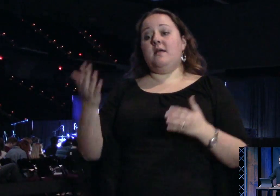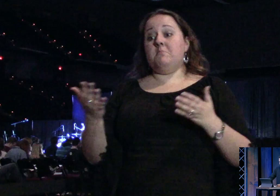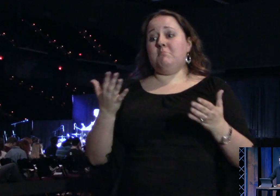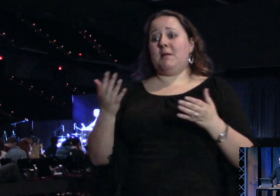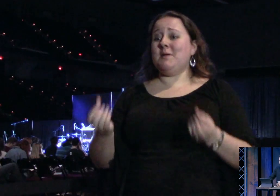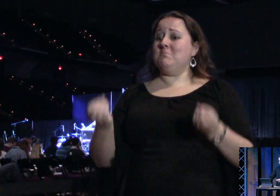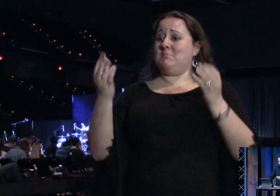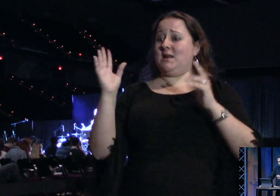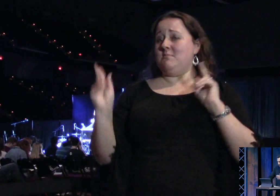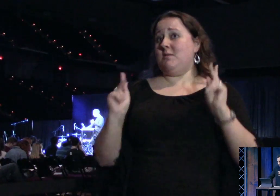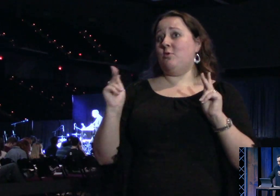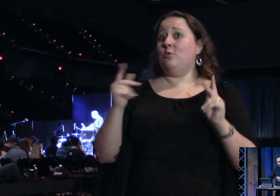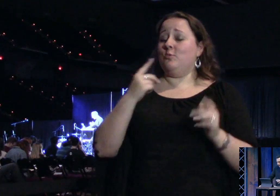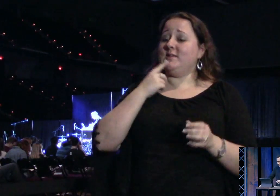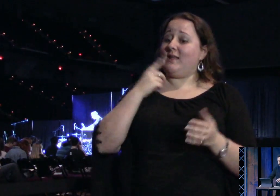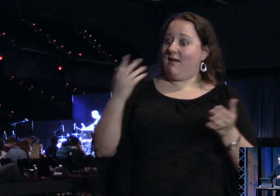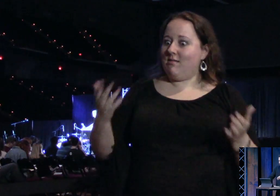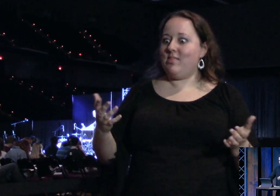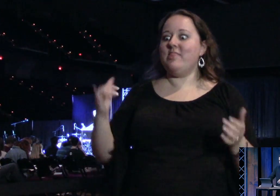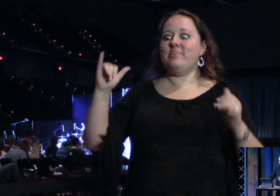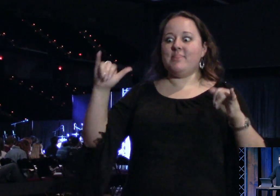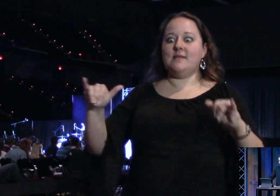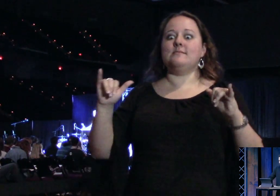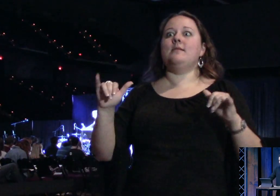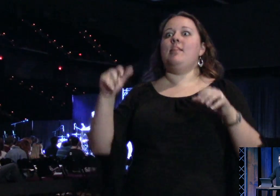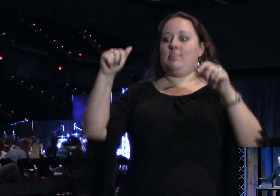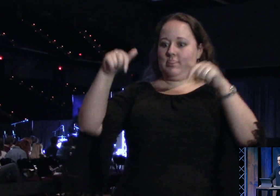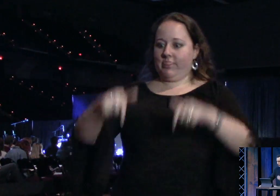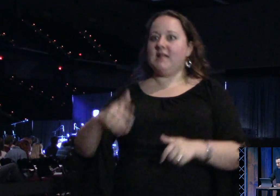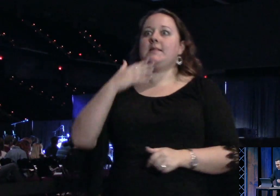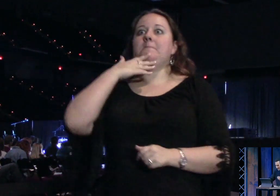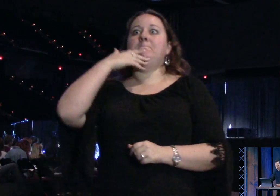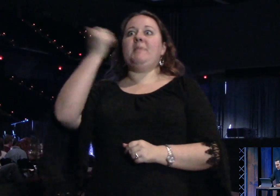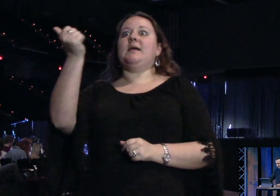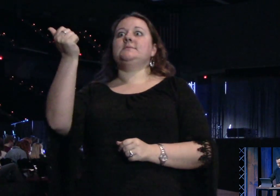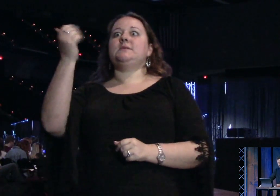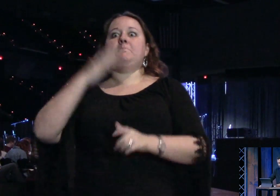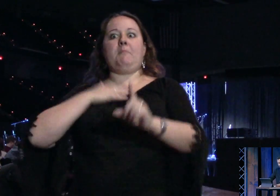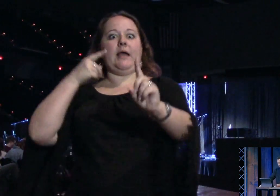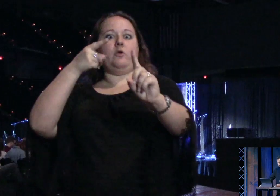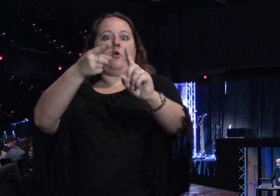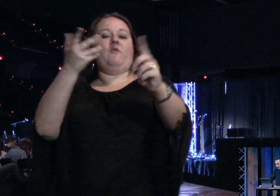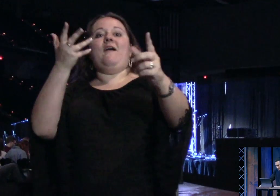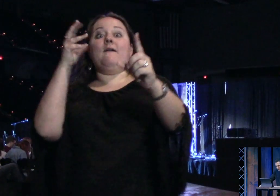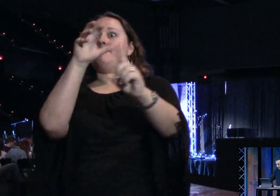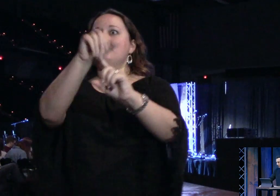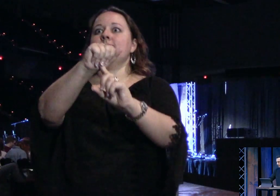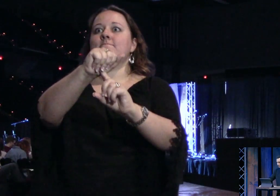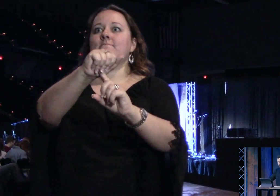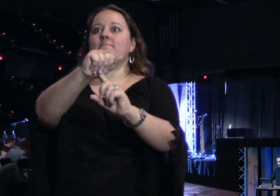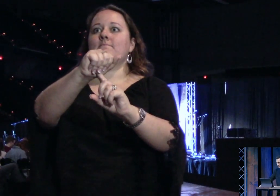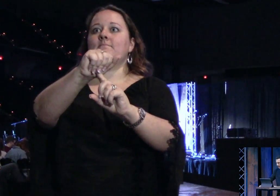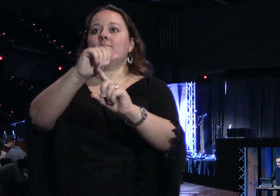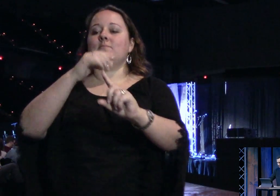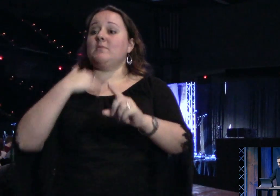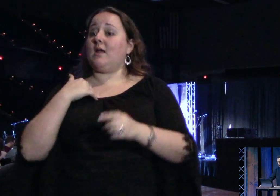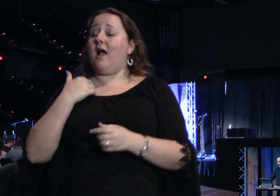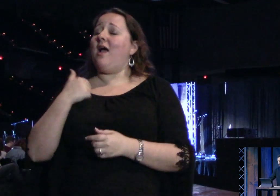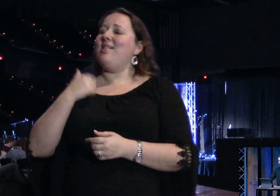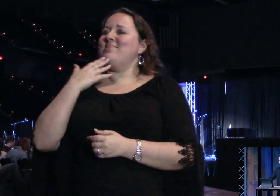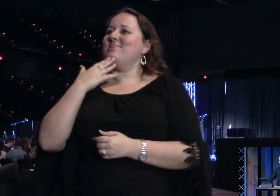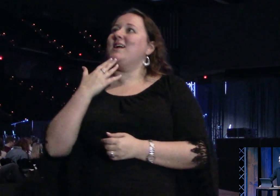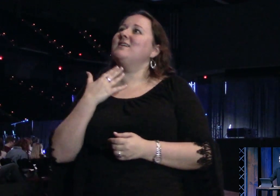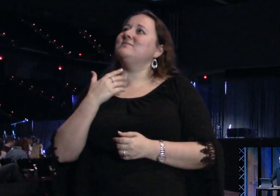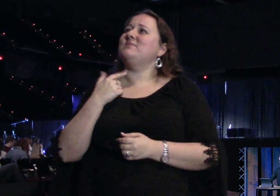lot of maybe a lot of people would say, hey man, this is what is. I reached my goal, my dream, my life. Me,